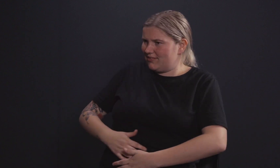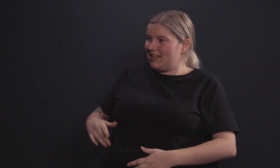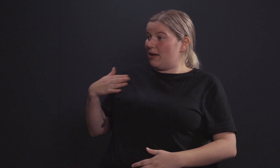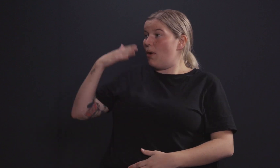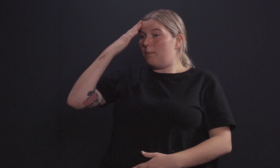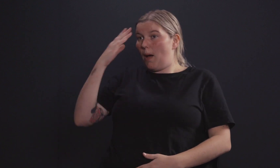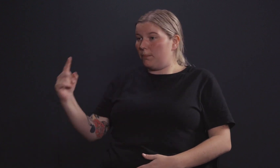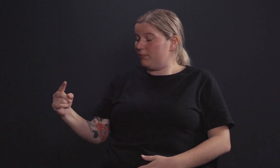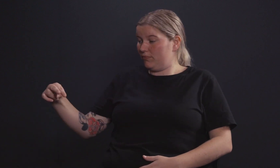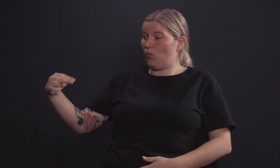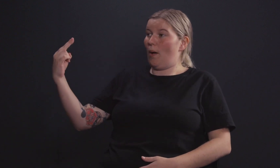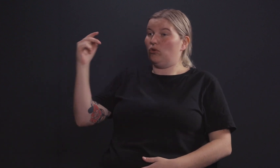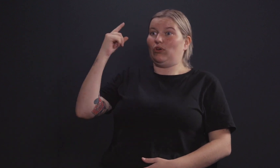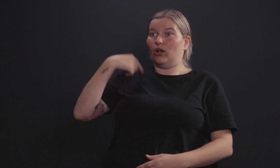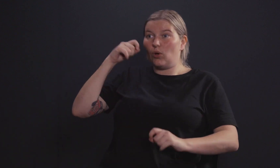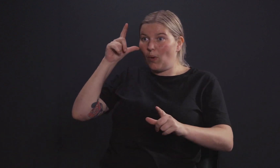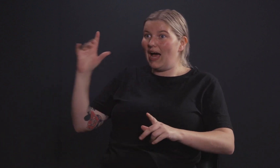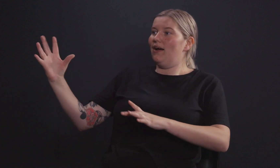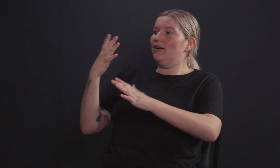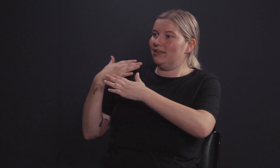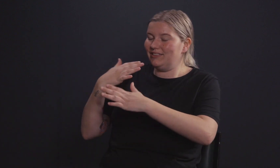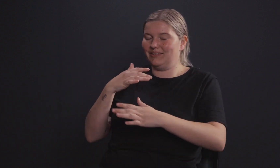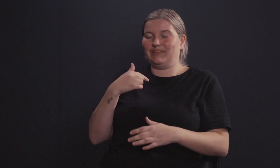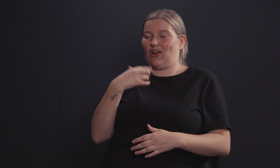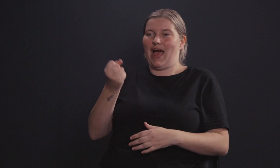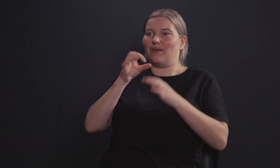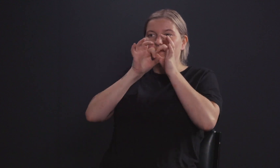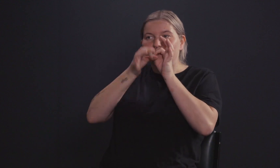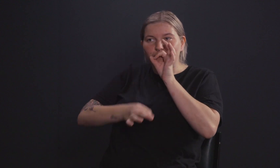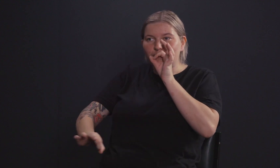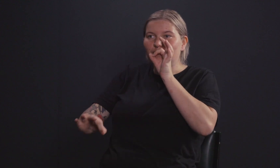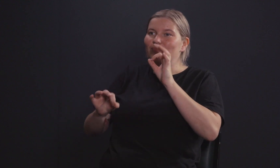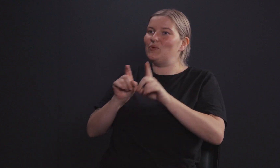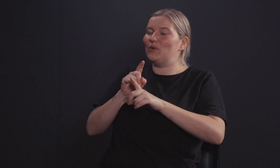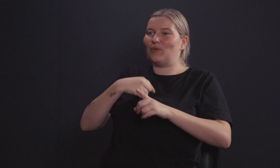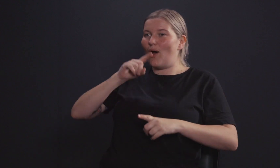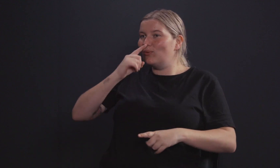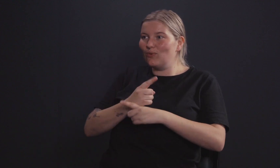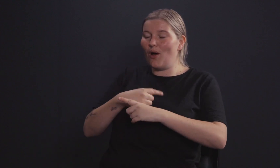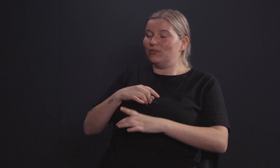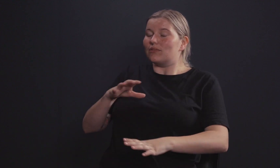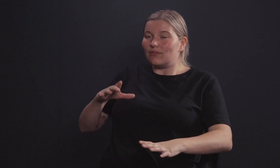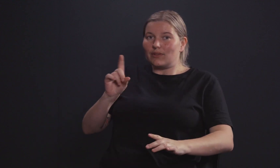there, and when she realised I'd woken up, she rushed over to comfort me. I had this big tube in my mouth, so I couldn't speak either, which was